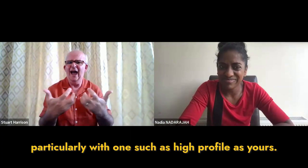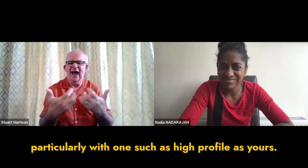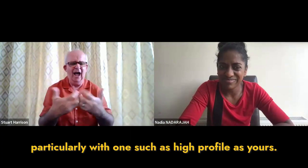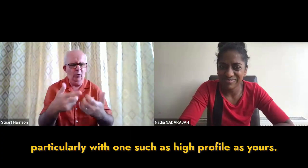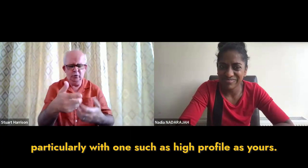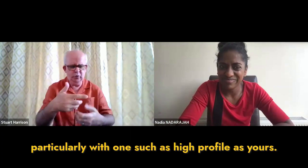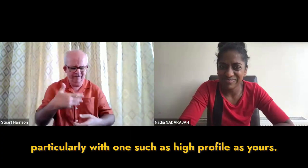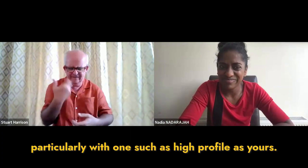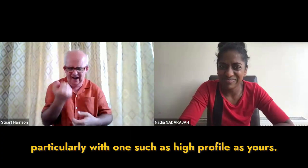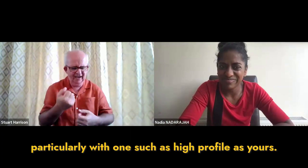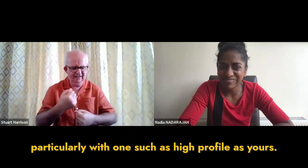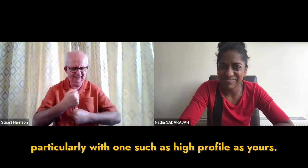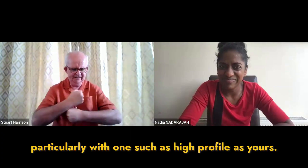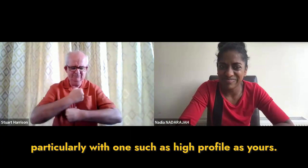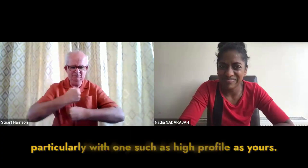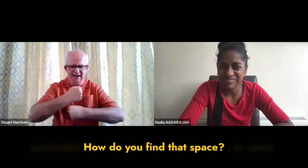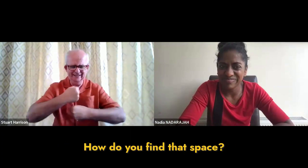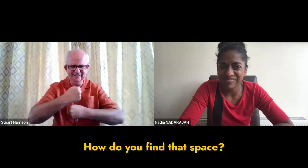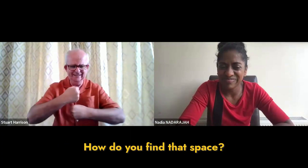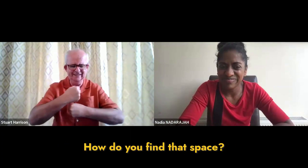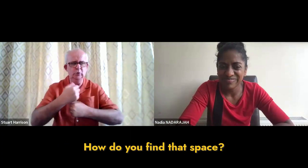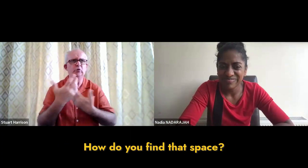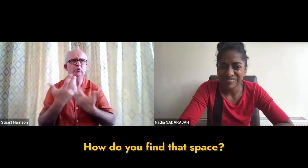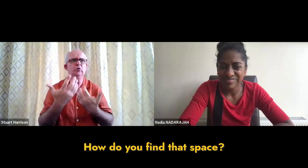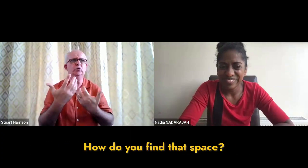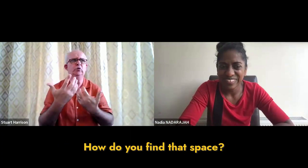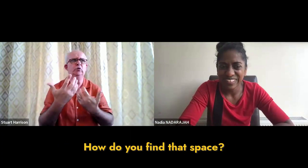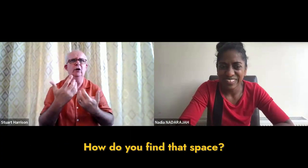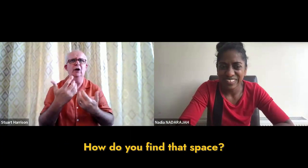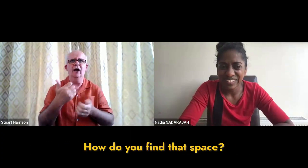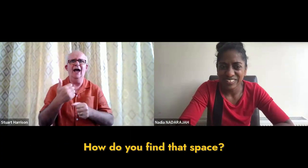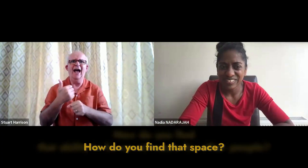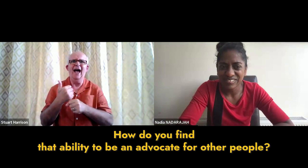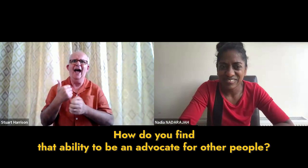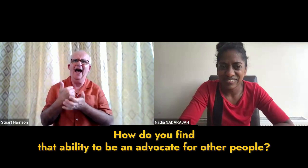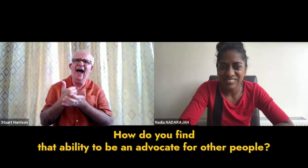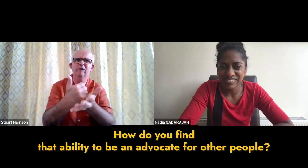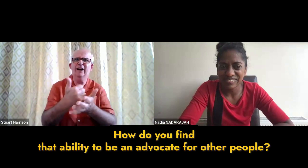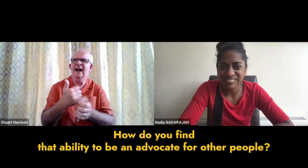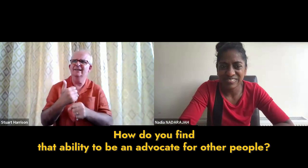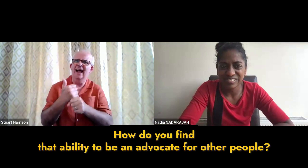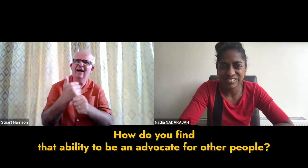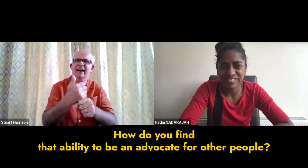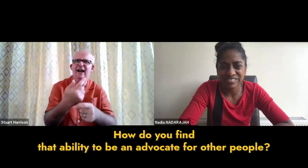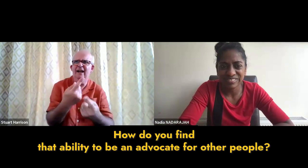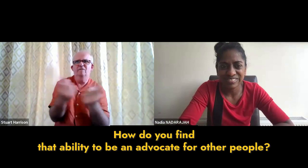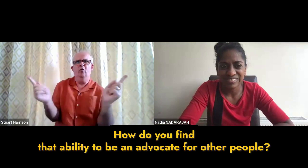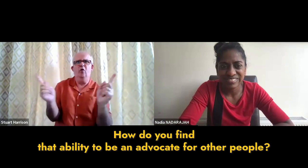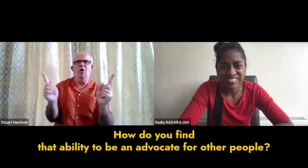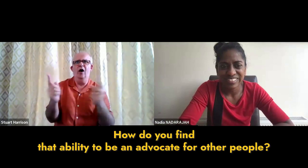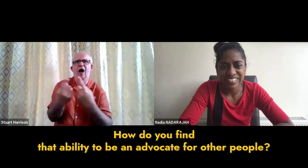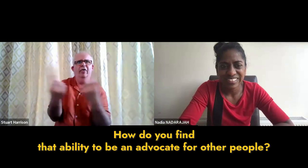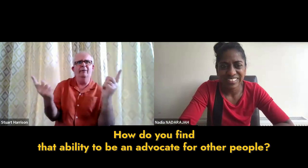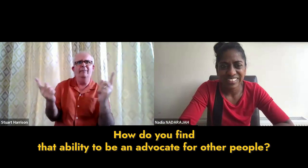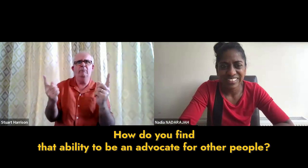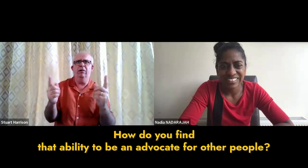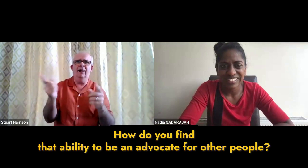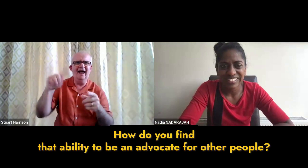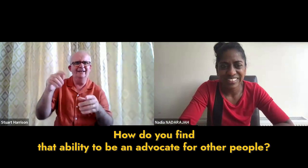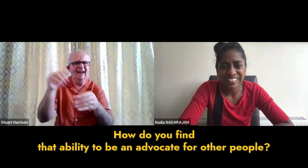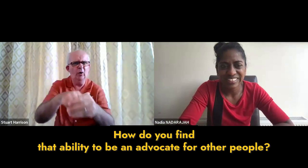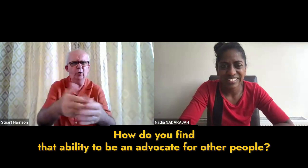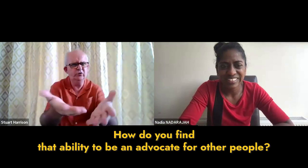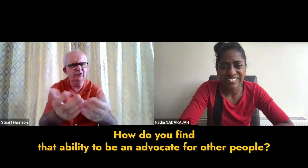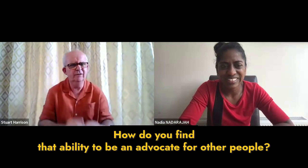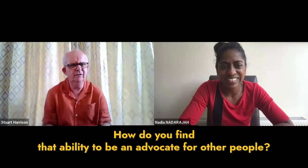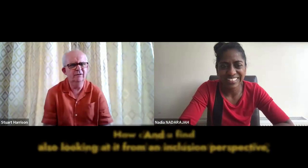with one such as high profile as yours. How do you find that space? How do you find that ability to be an